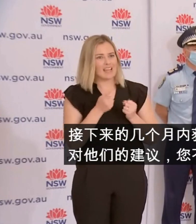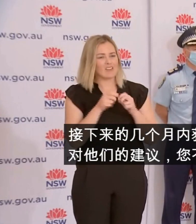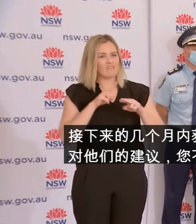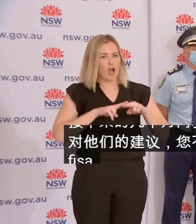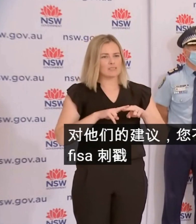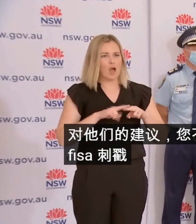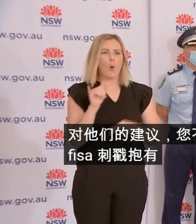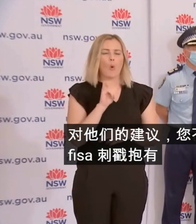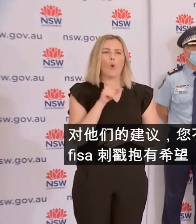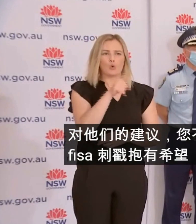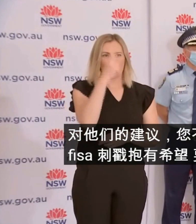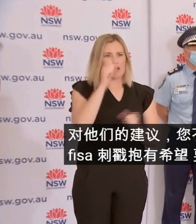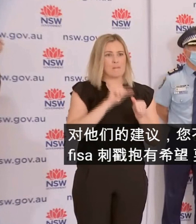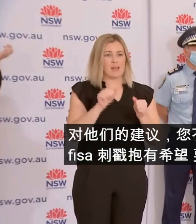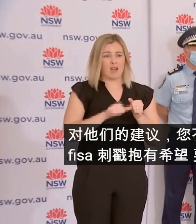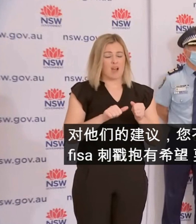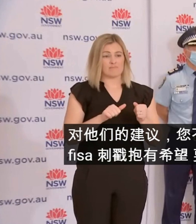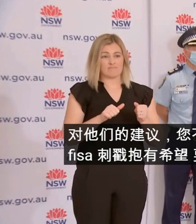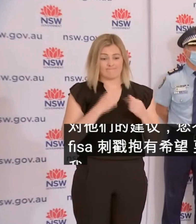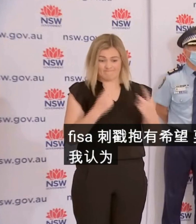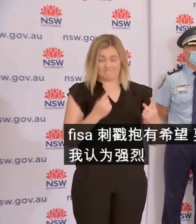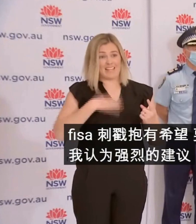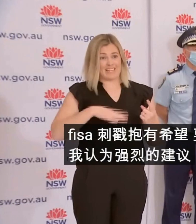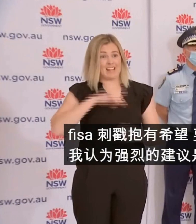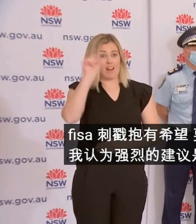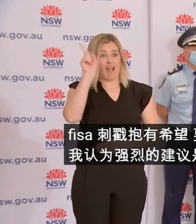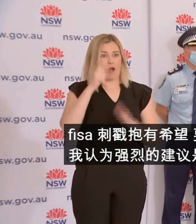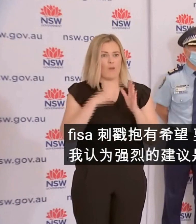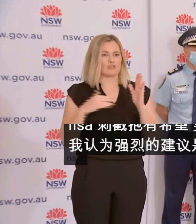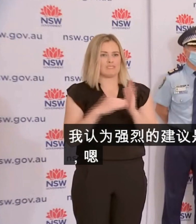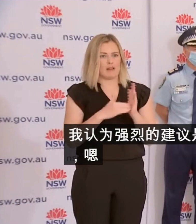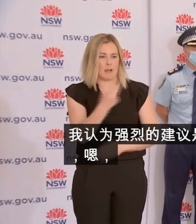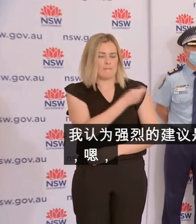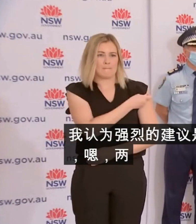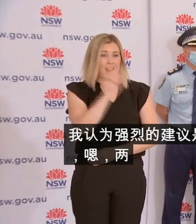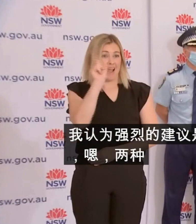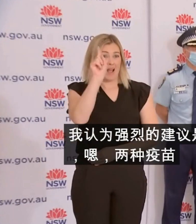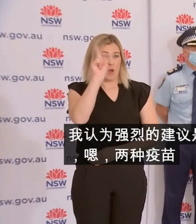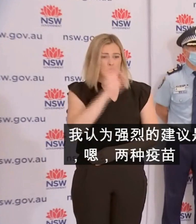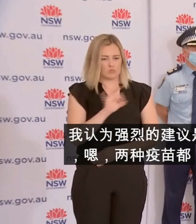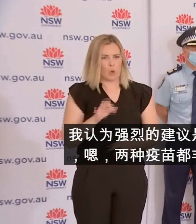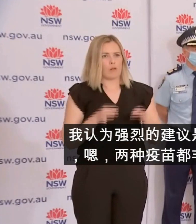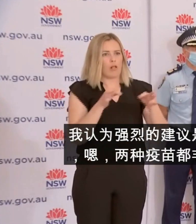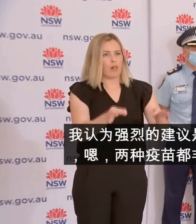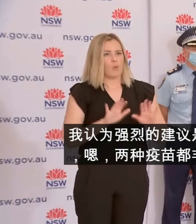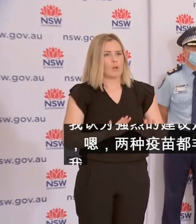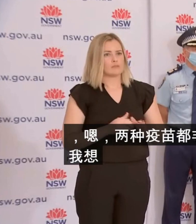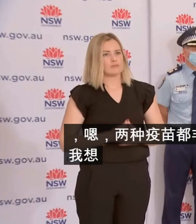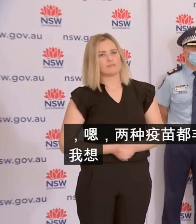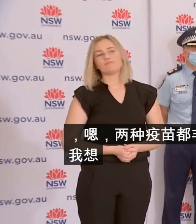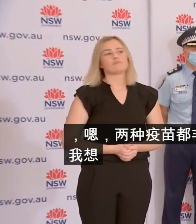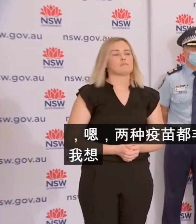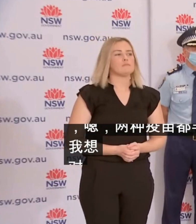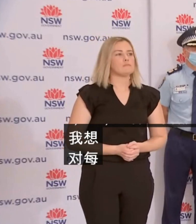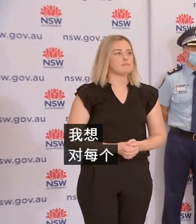out hope for a Pfizer jab, you need to get AstraZeneca? I think the strong advice is that the Pfizer, both vaccines are what I would